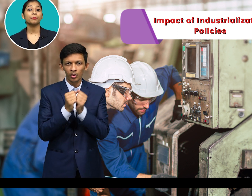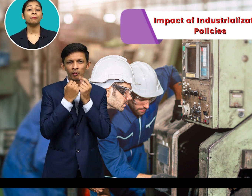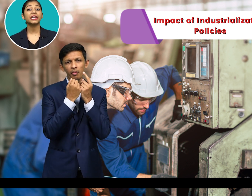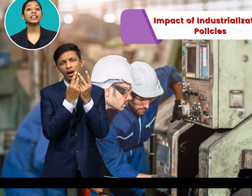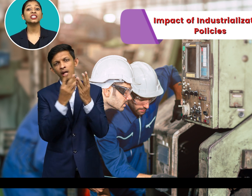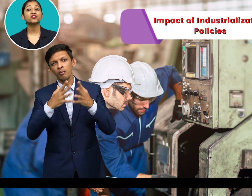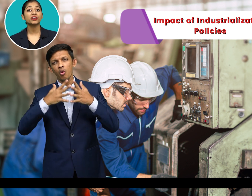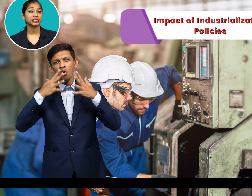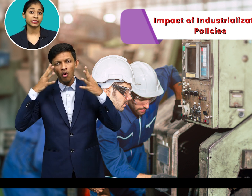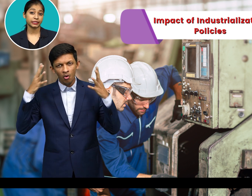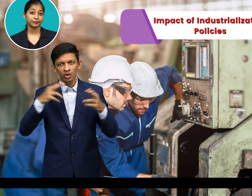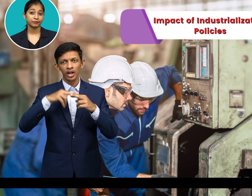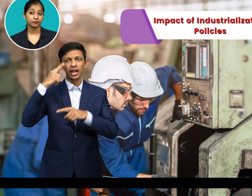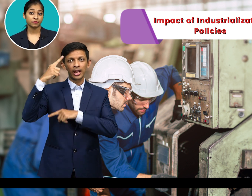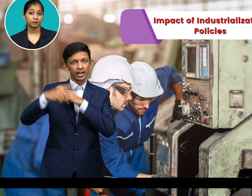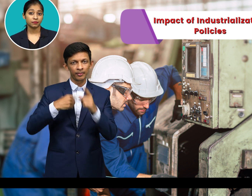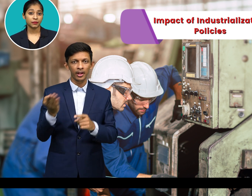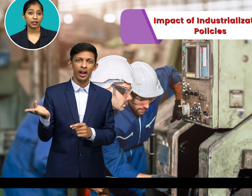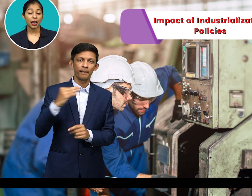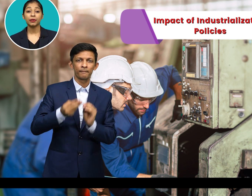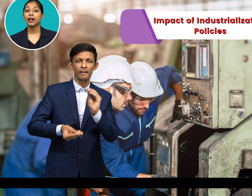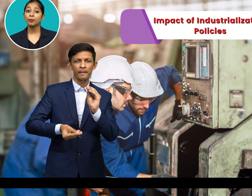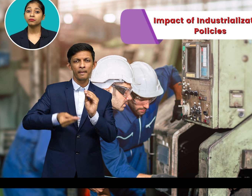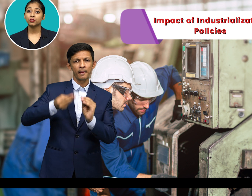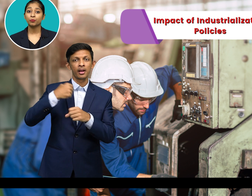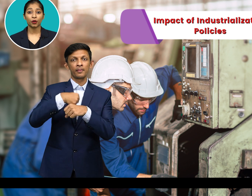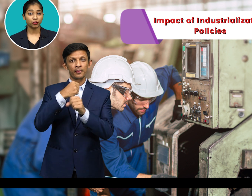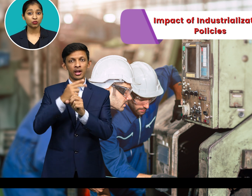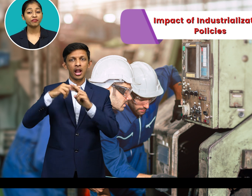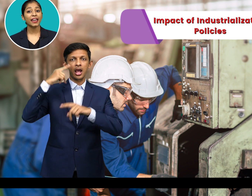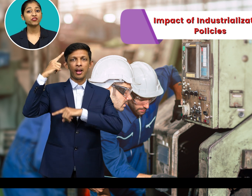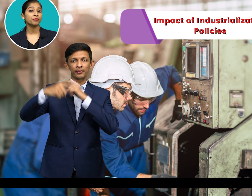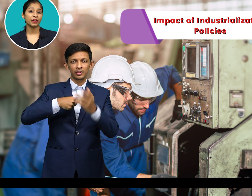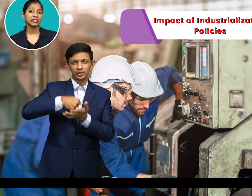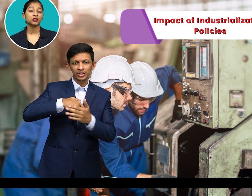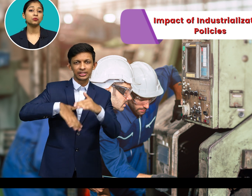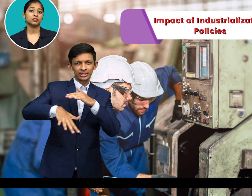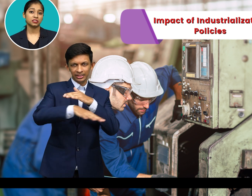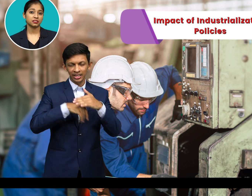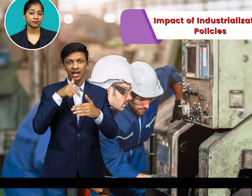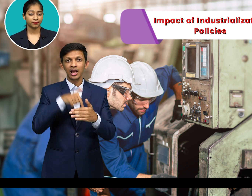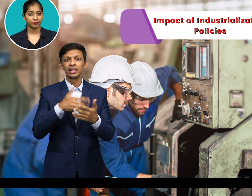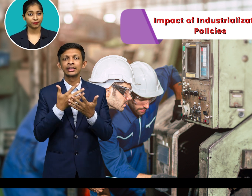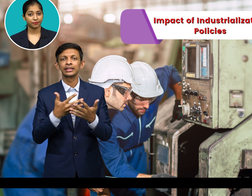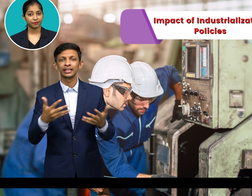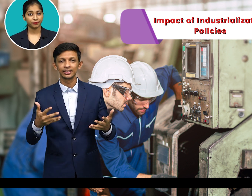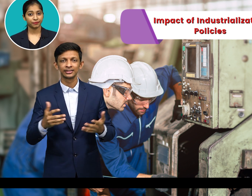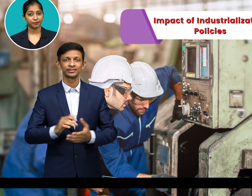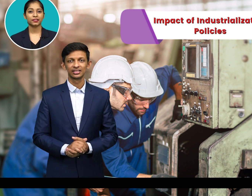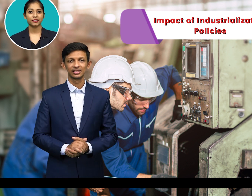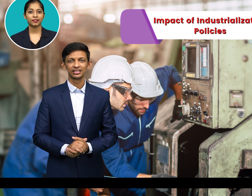many big industries coming up to produce factory-based goods.